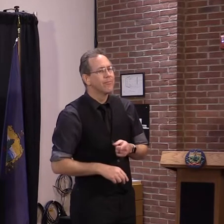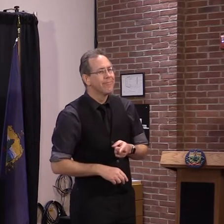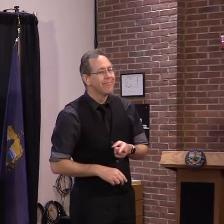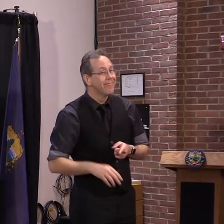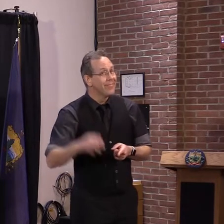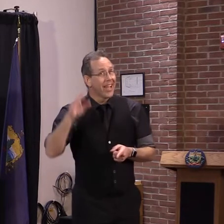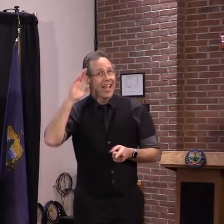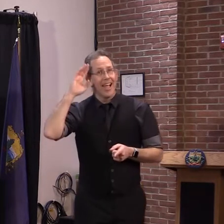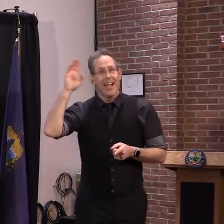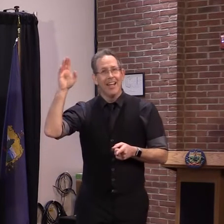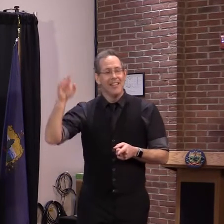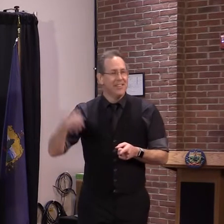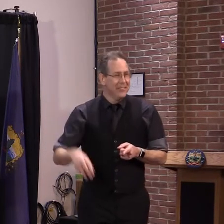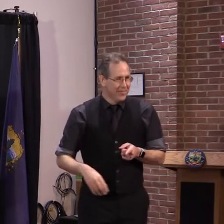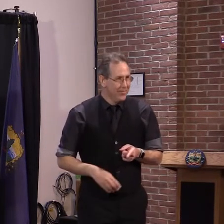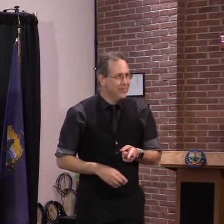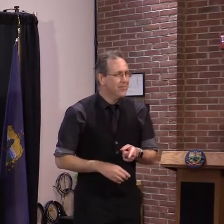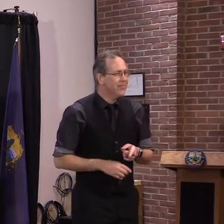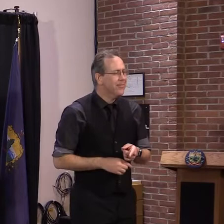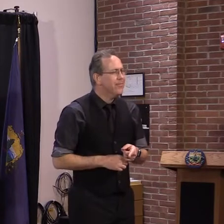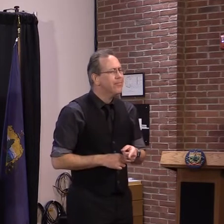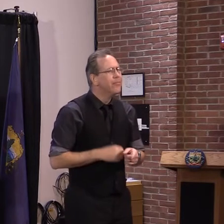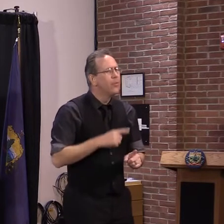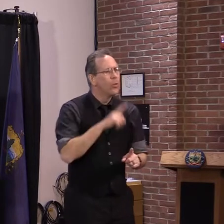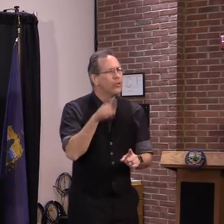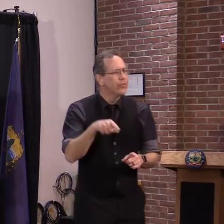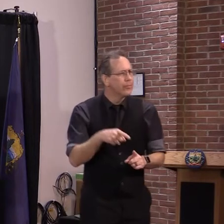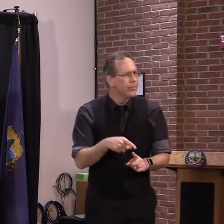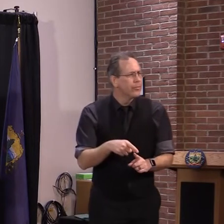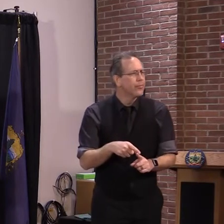Hi, about the school mask